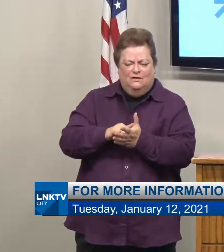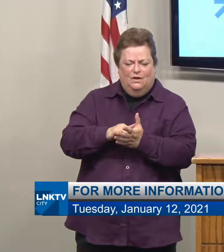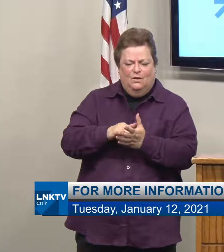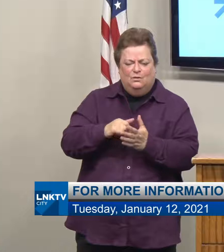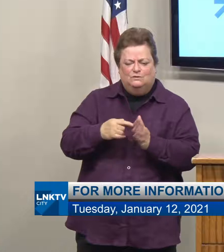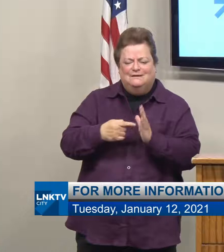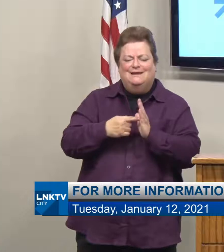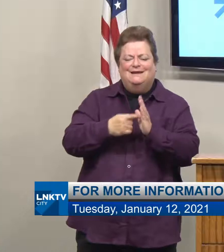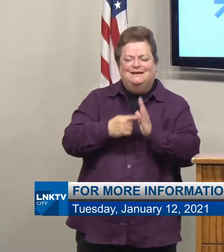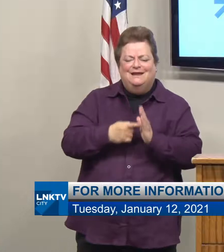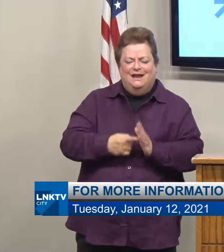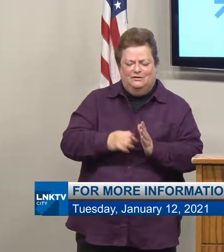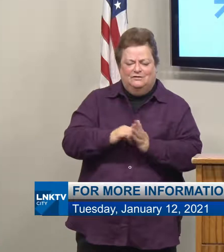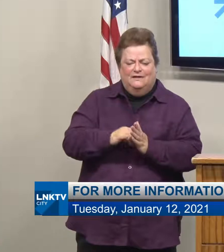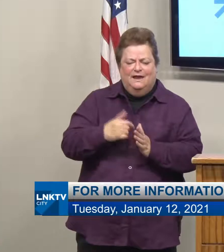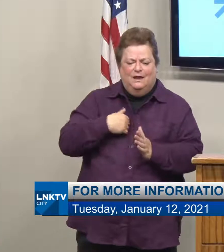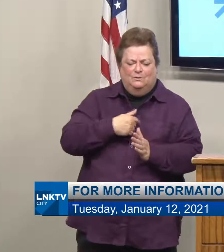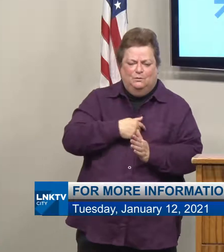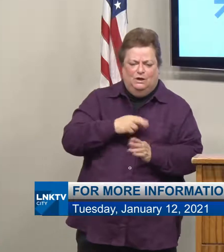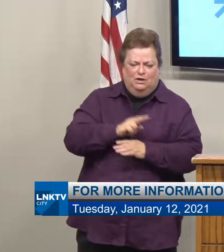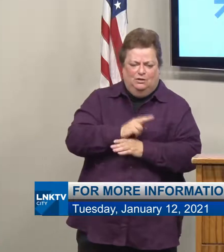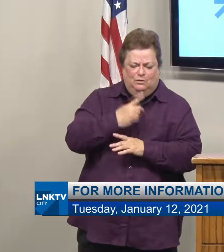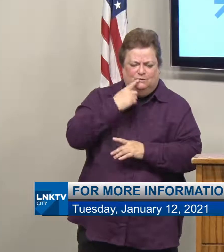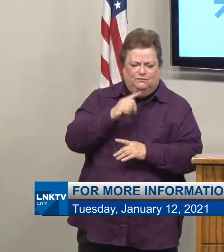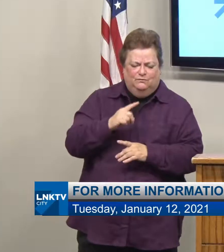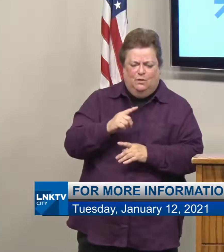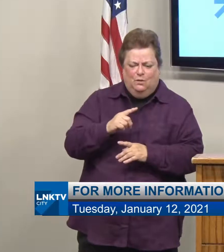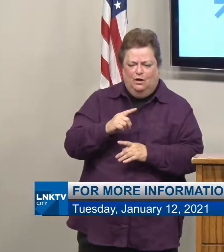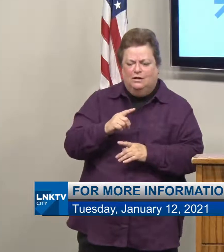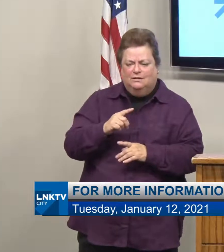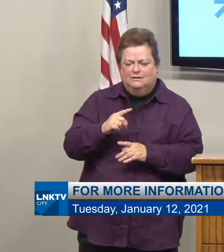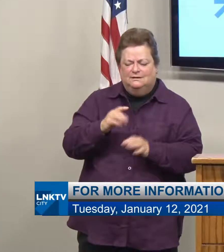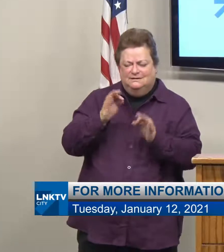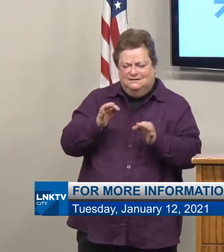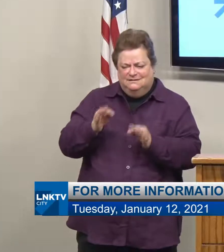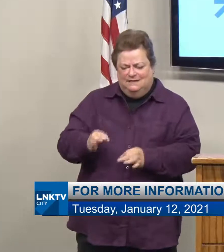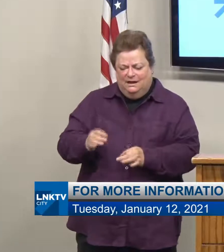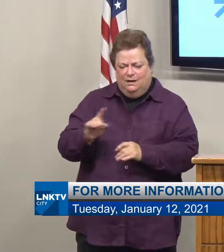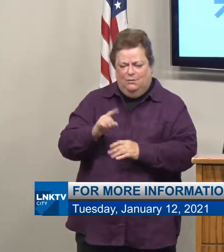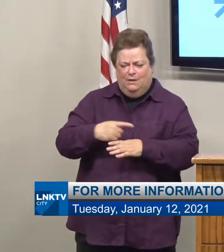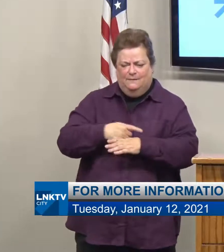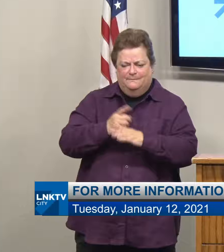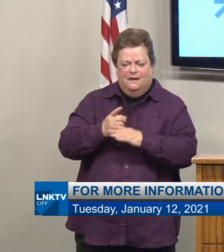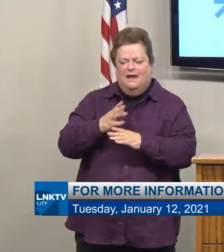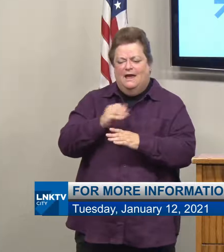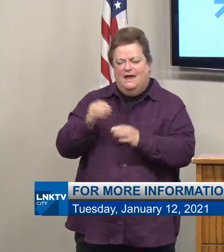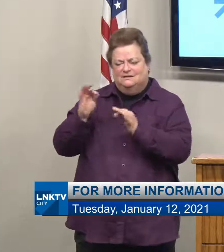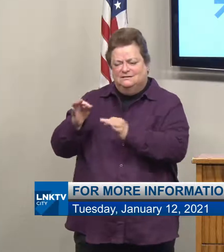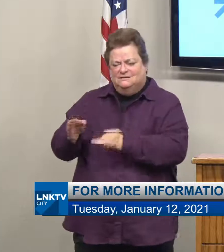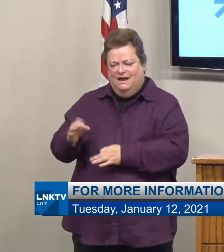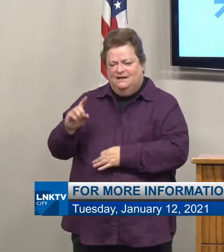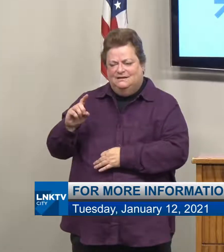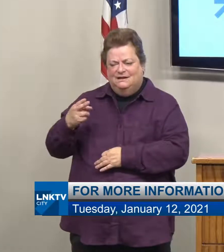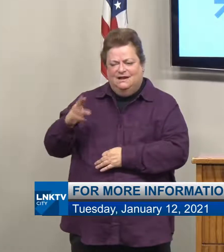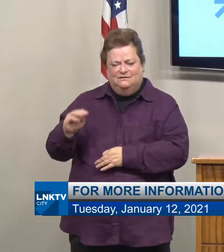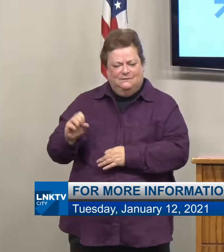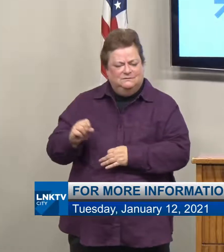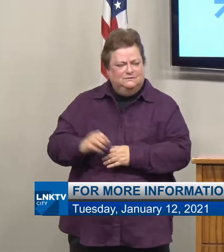informing any change in our status, both on the dial and corresponding in our directed health measures.